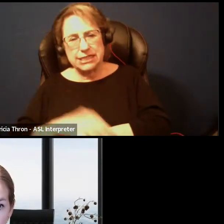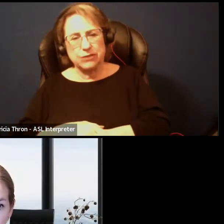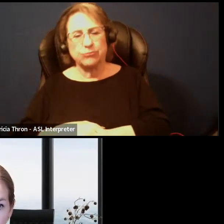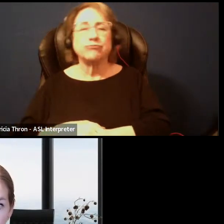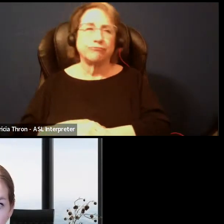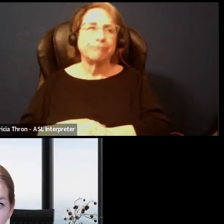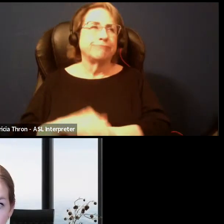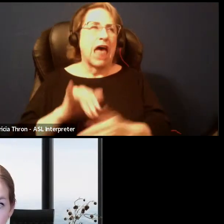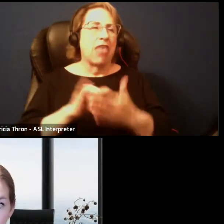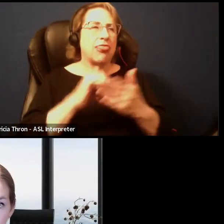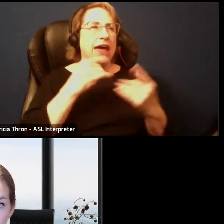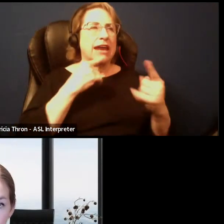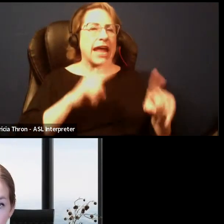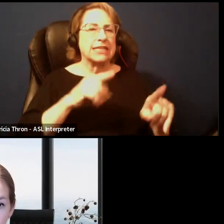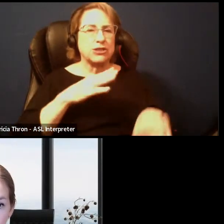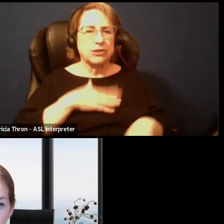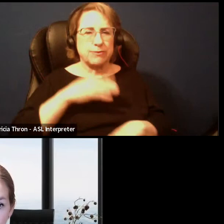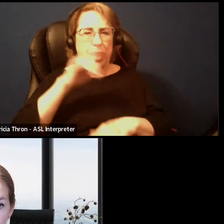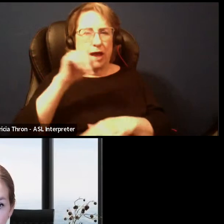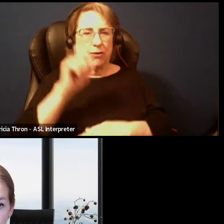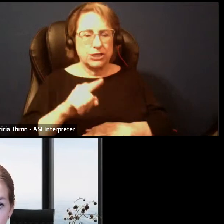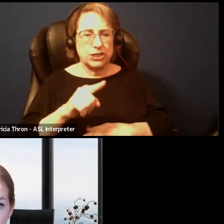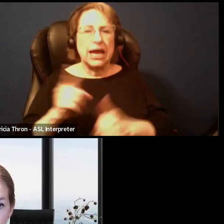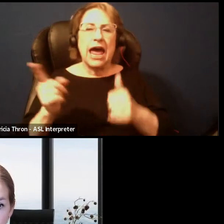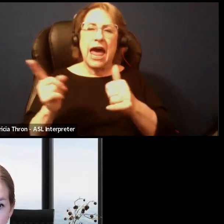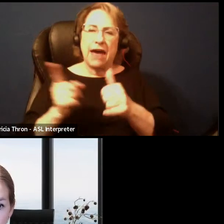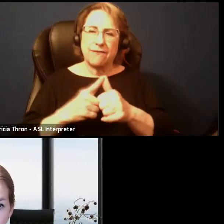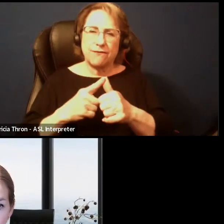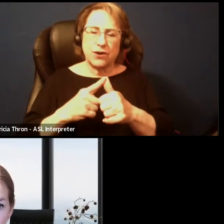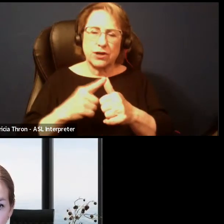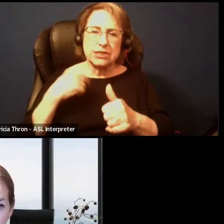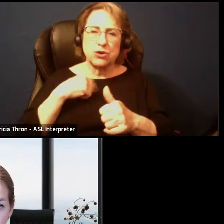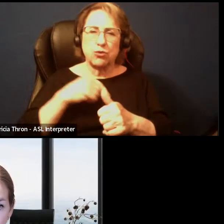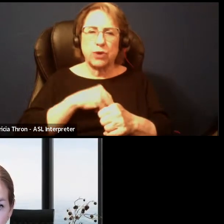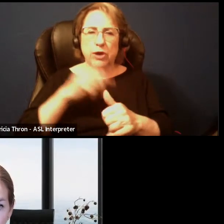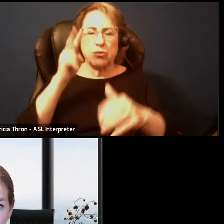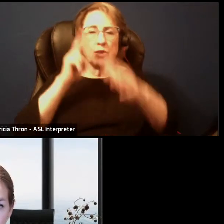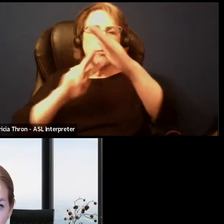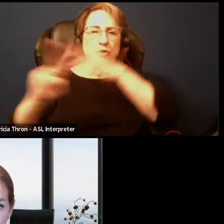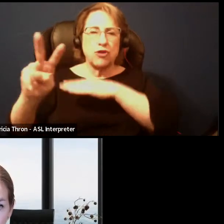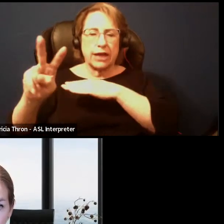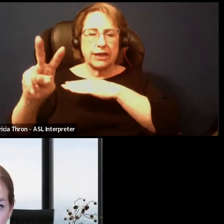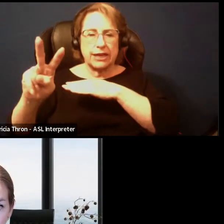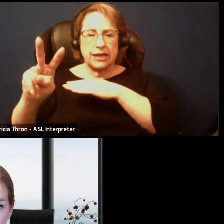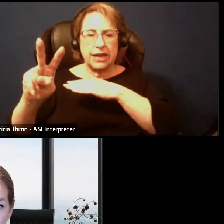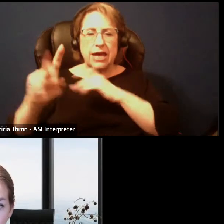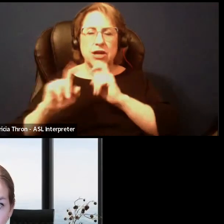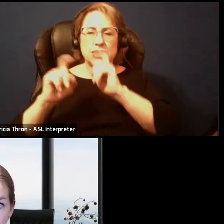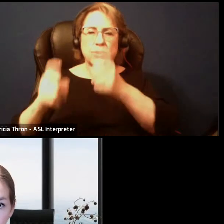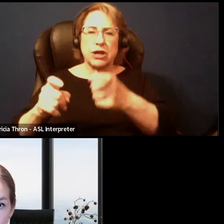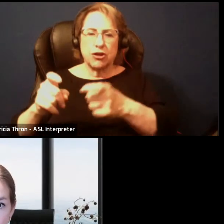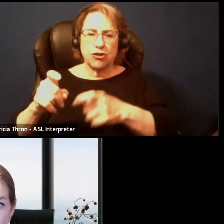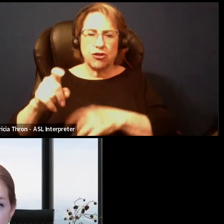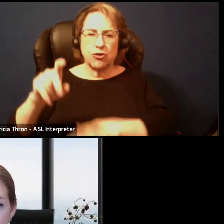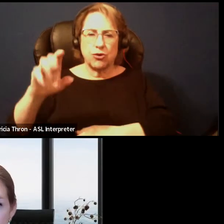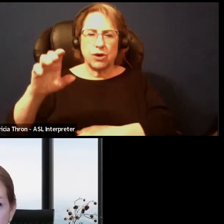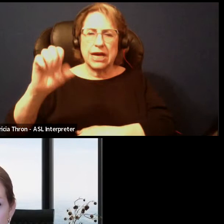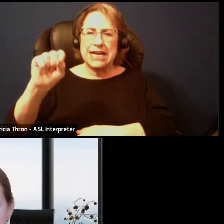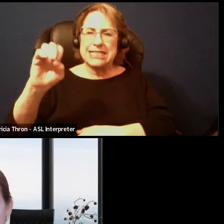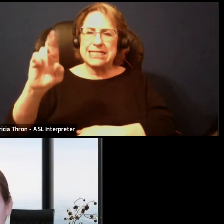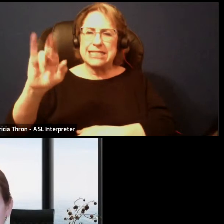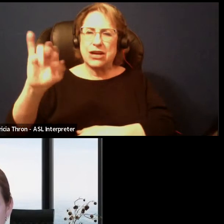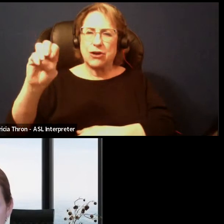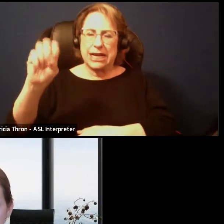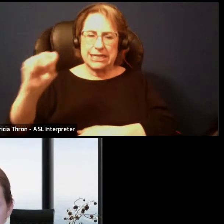my question. Yeah. Definitely. Initially, we were projected to issue Series C in 2025. So ultimately, we've